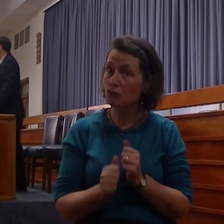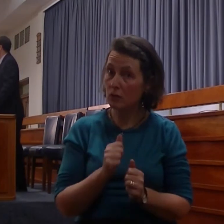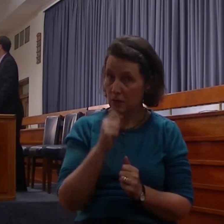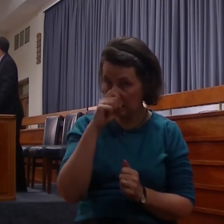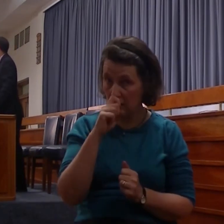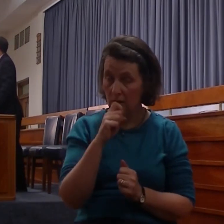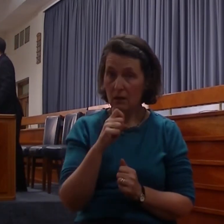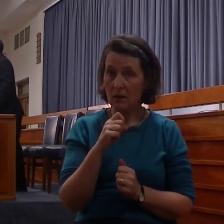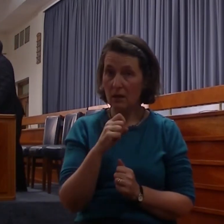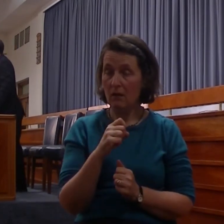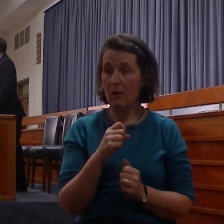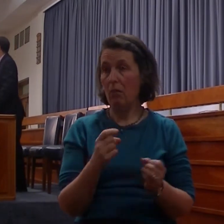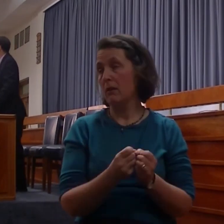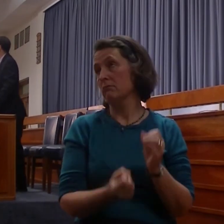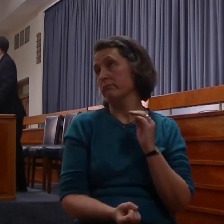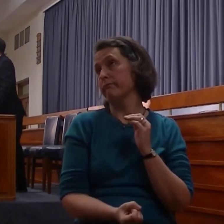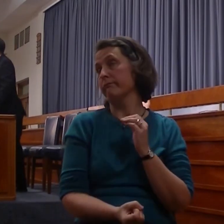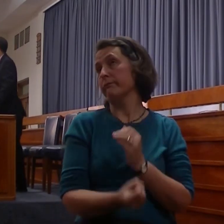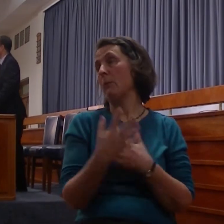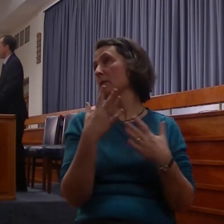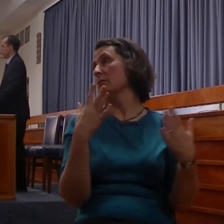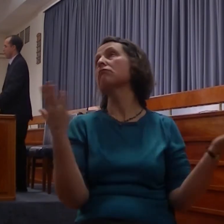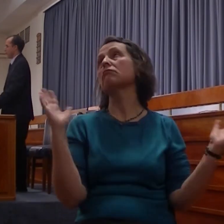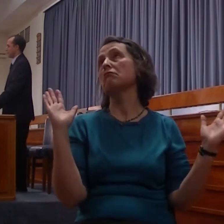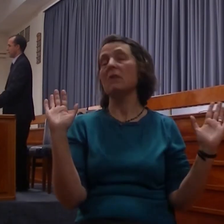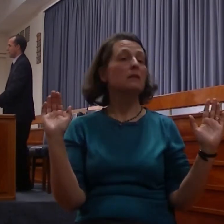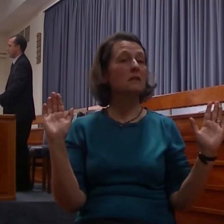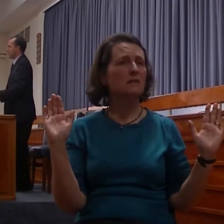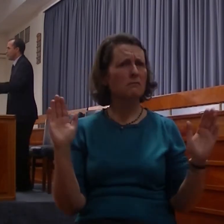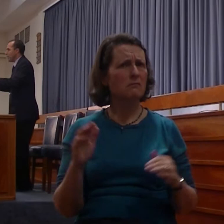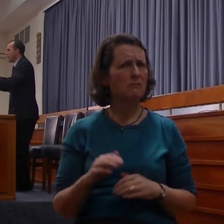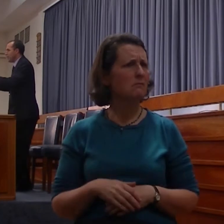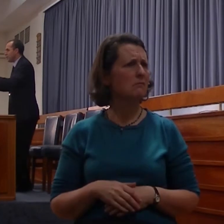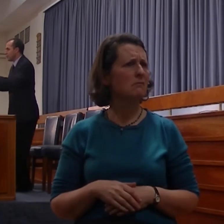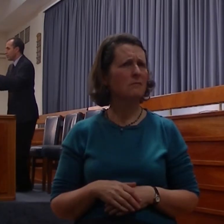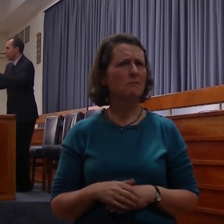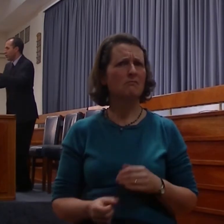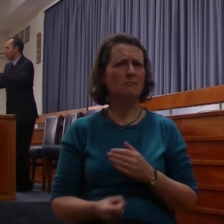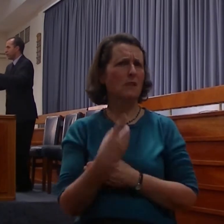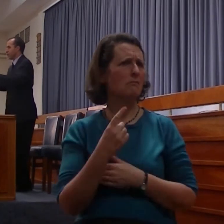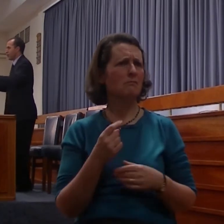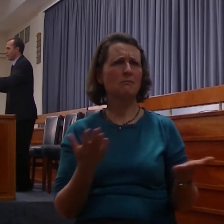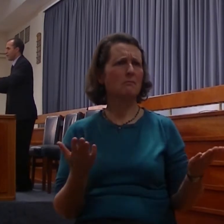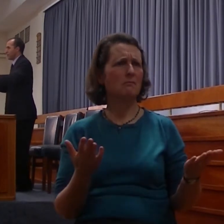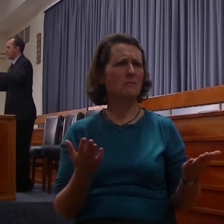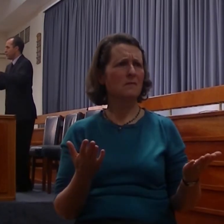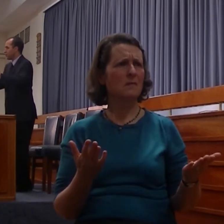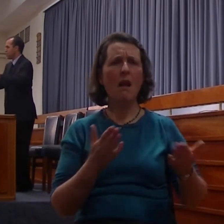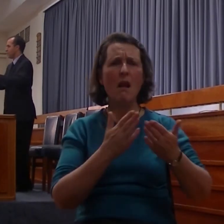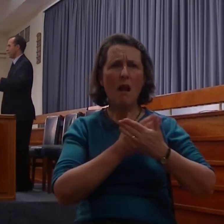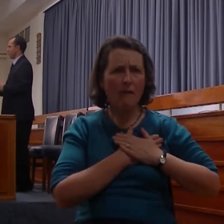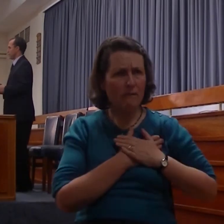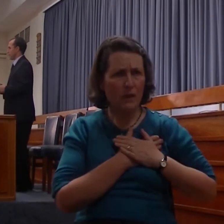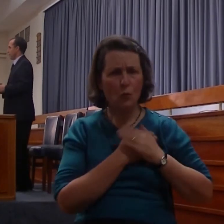regretted what they have done. You will agree with me, brothers and sisters, that things don't just happen over a